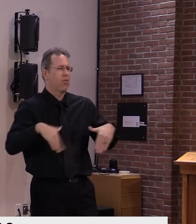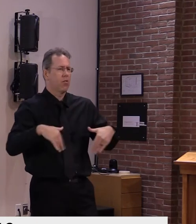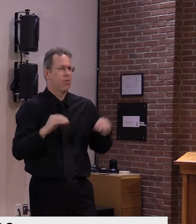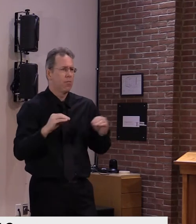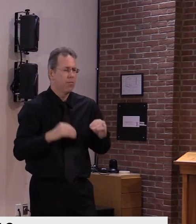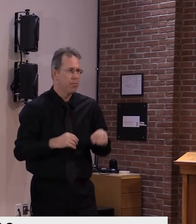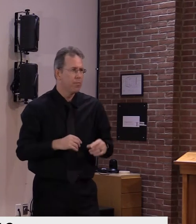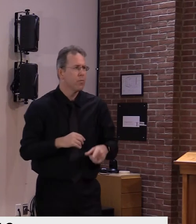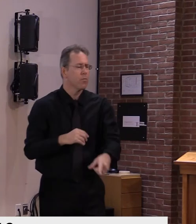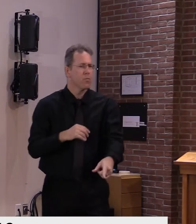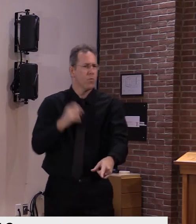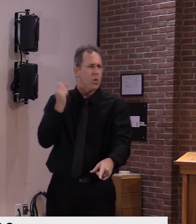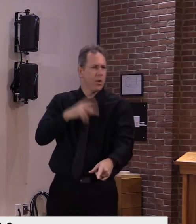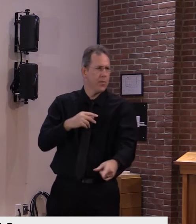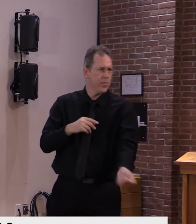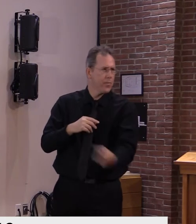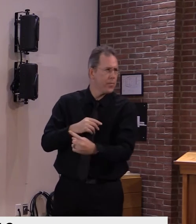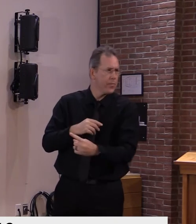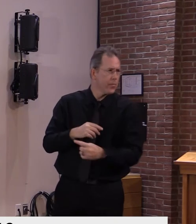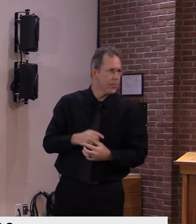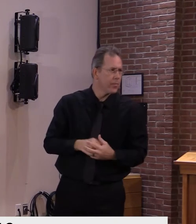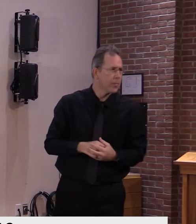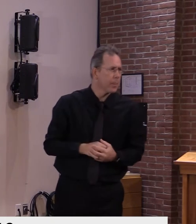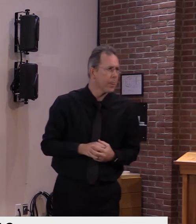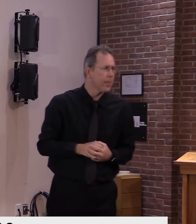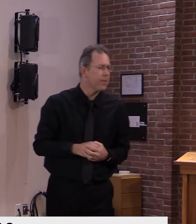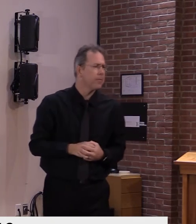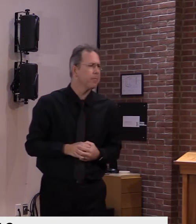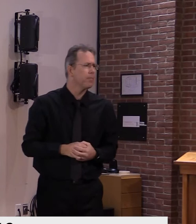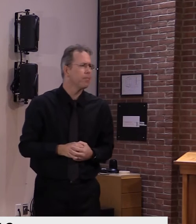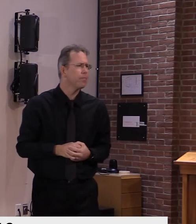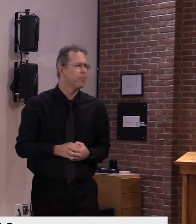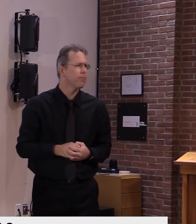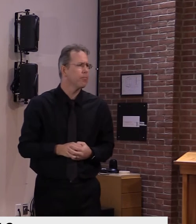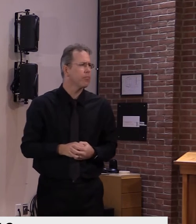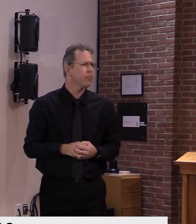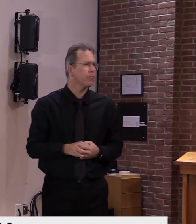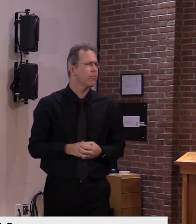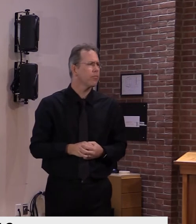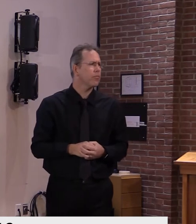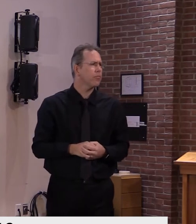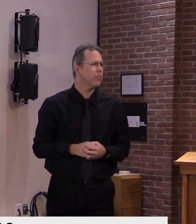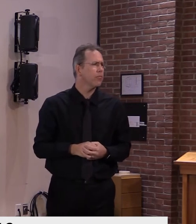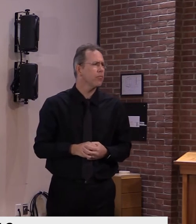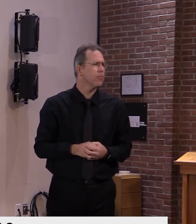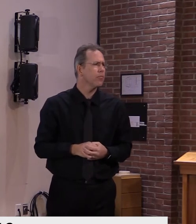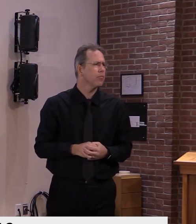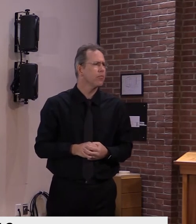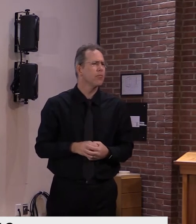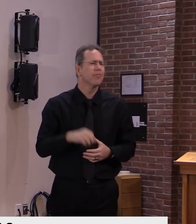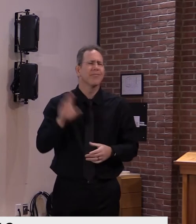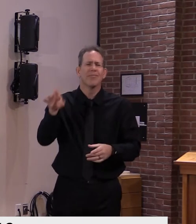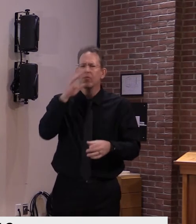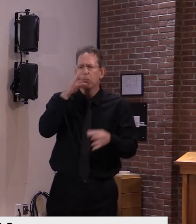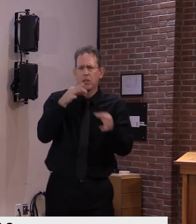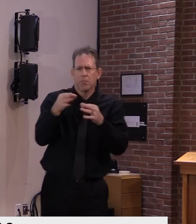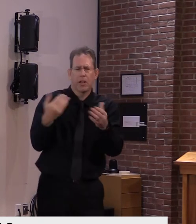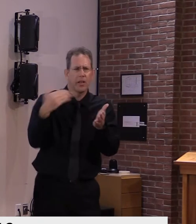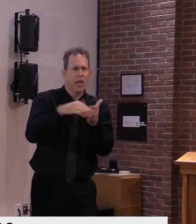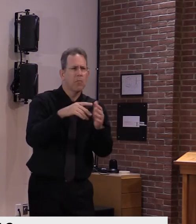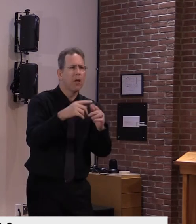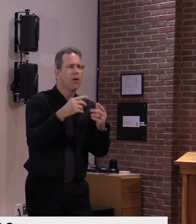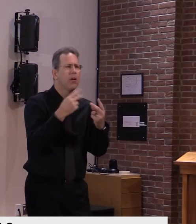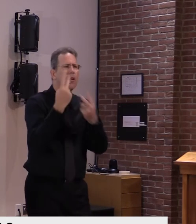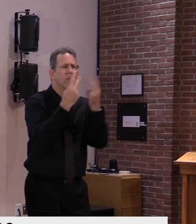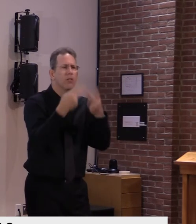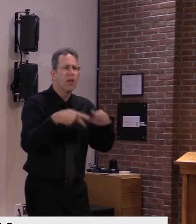you just reiterate for people what the visitation policy is at the moment for long-term care facilities? Like, are there any facilities that are actually allowing